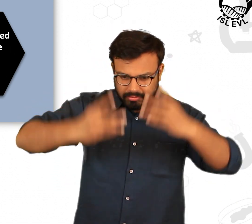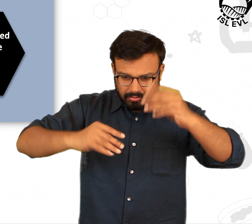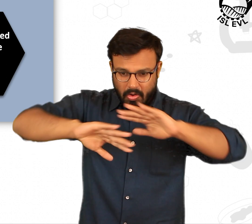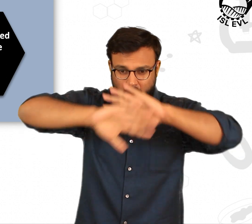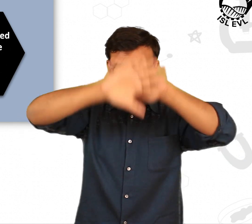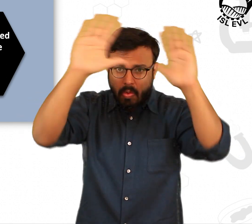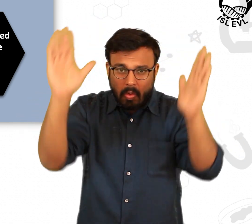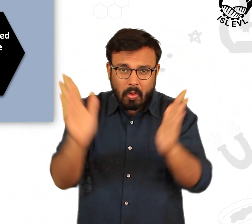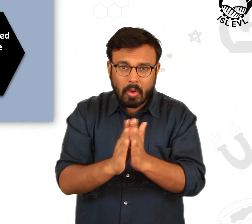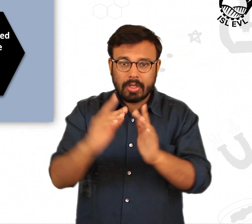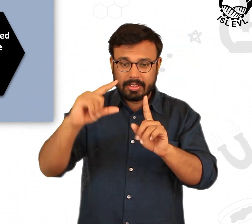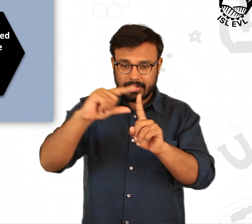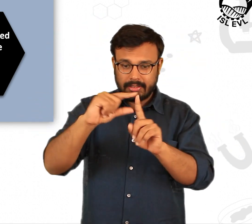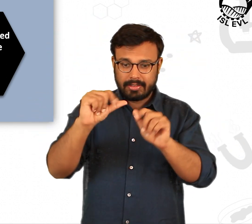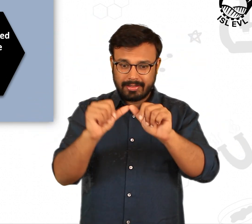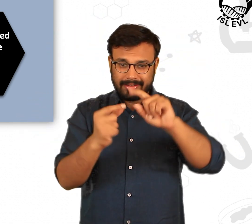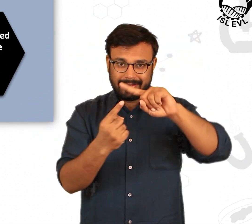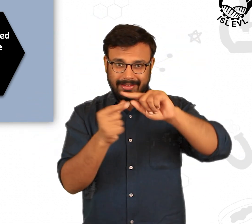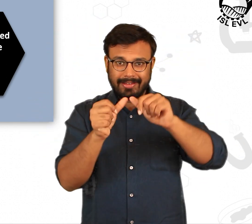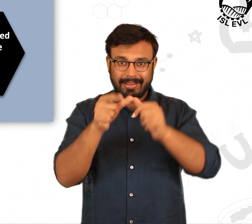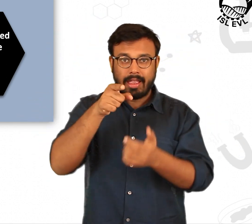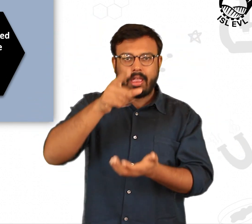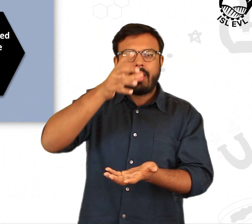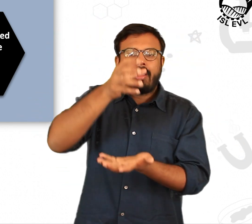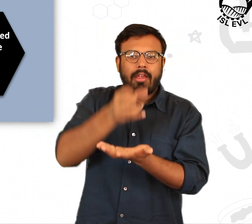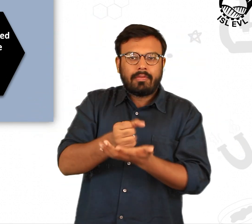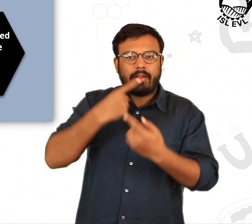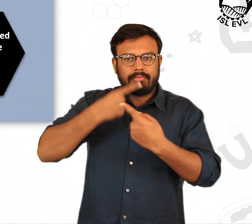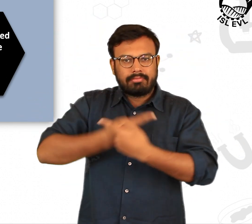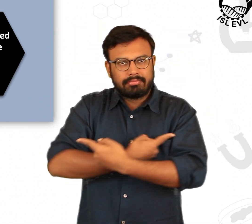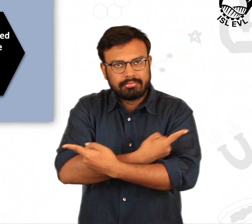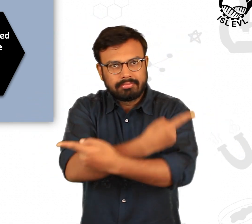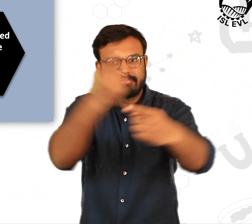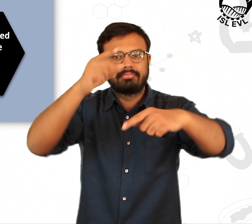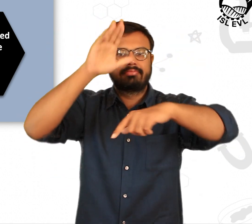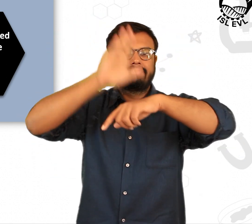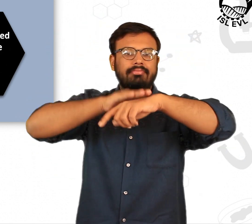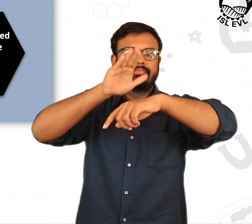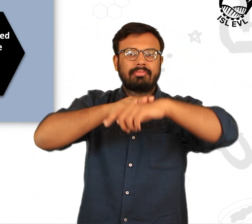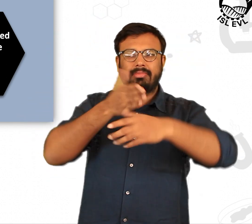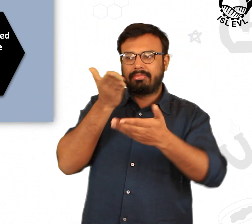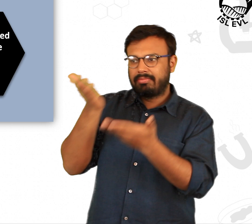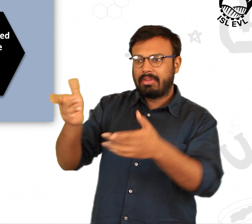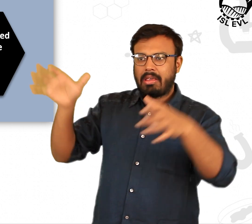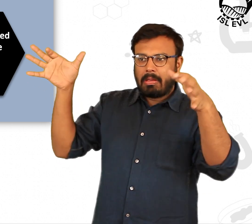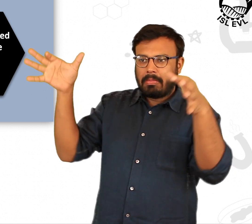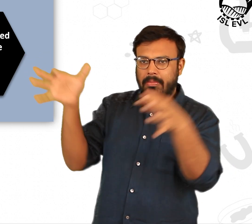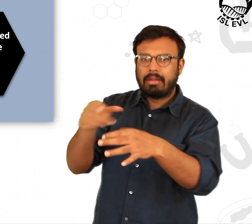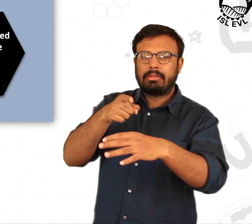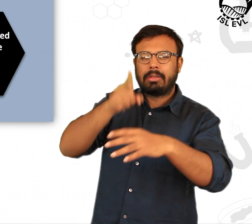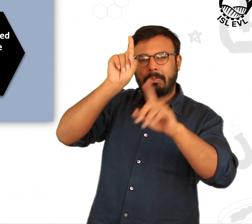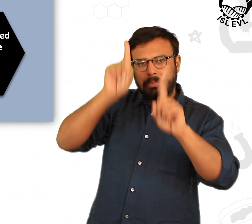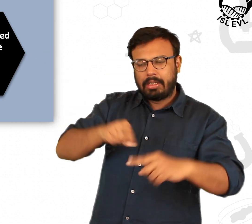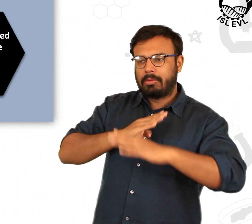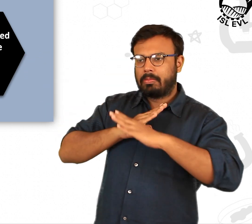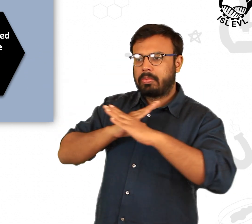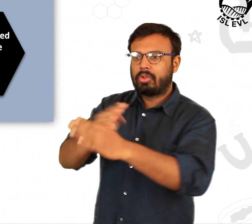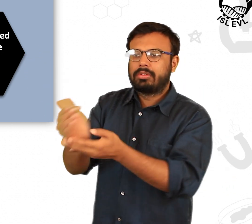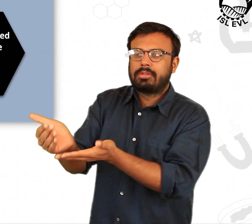After the analysis, confirmatory results are obtained and the data is used to update